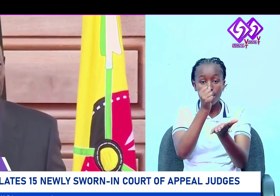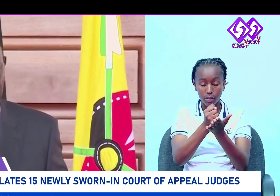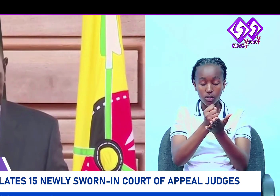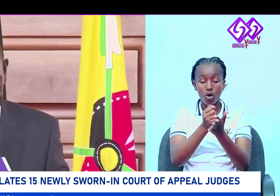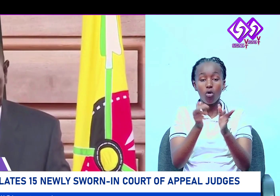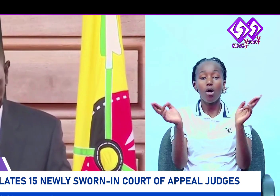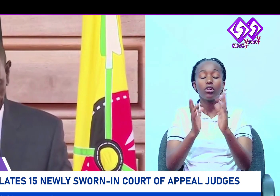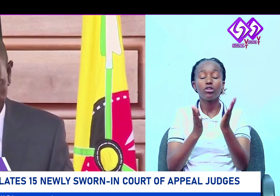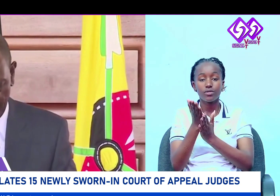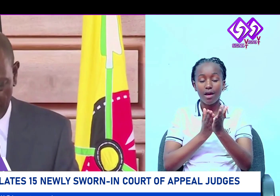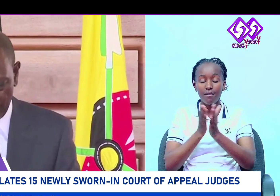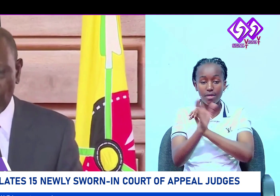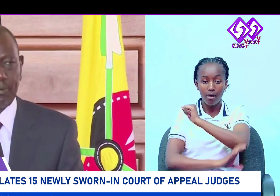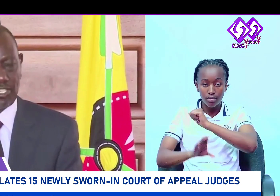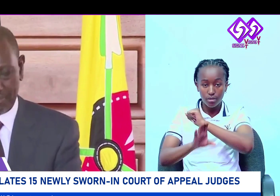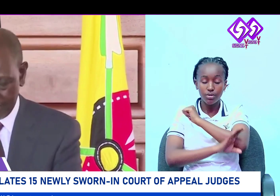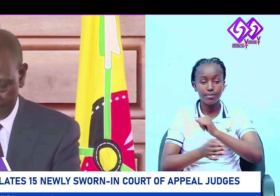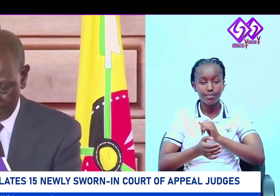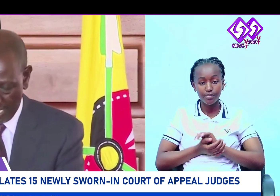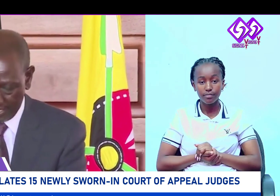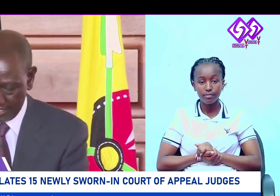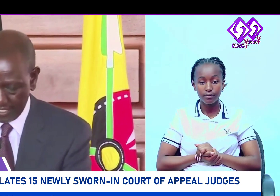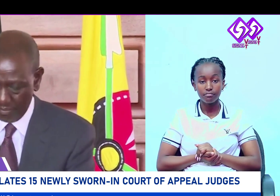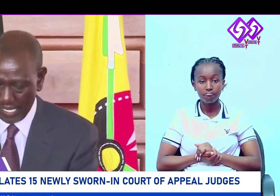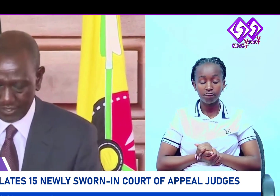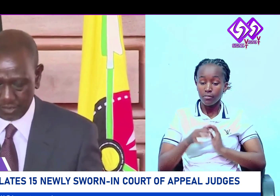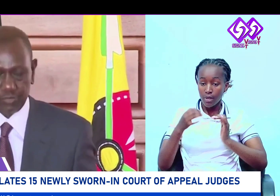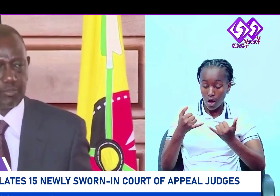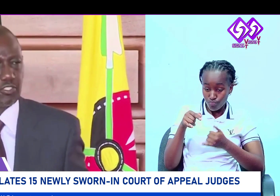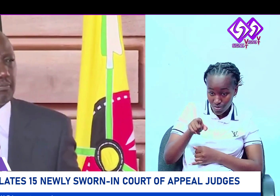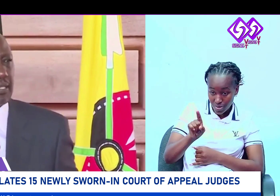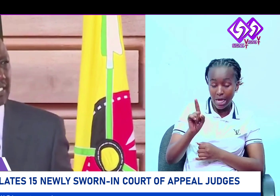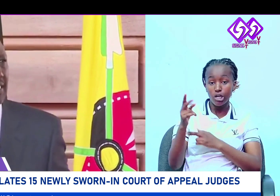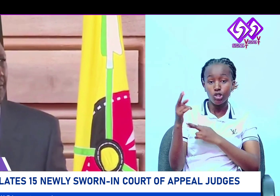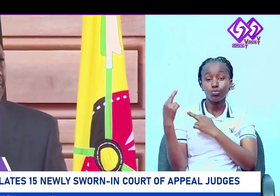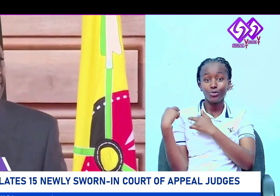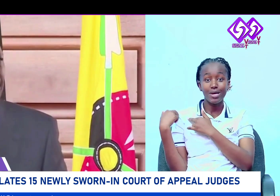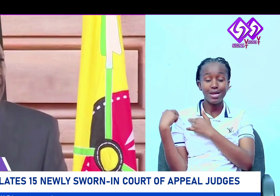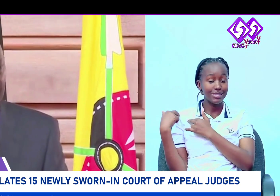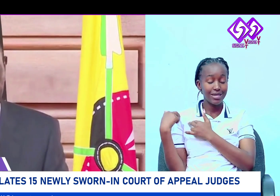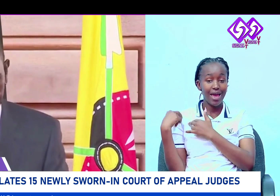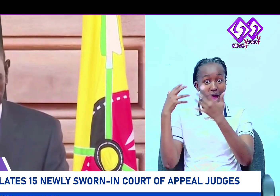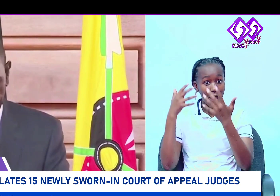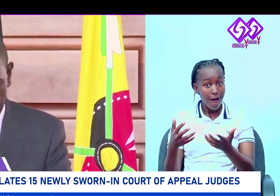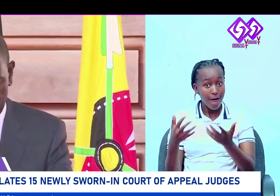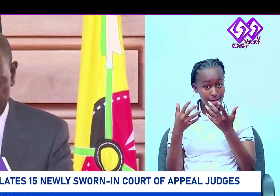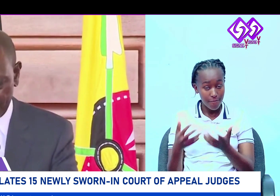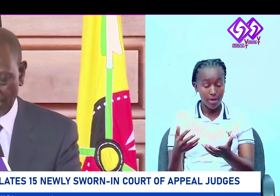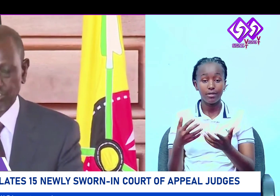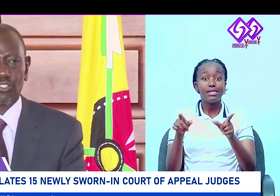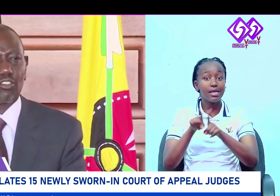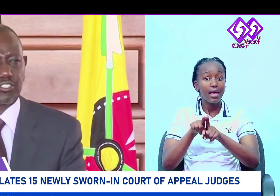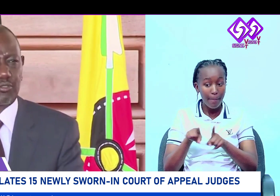Republic. Your appointment carries immense responsibility and profound national